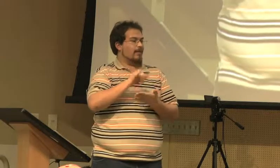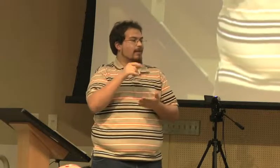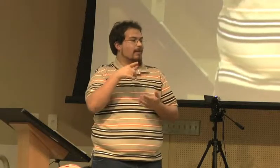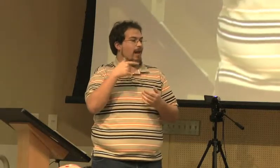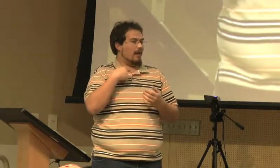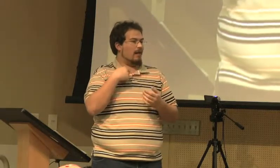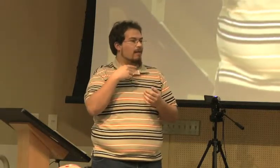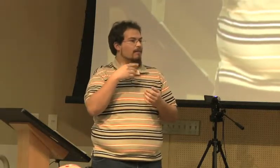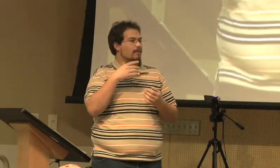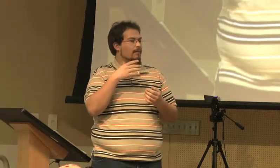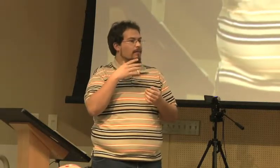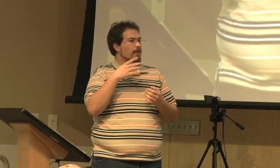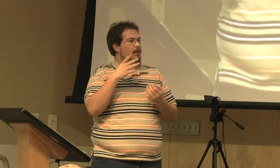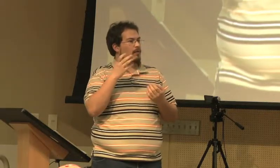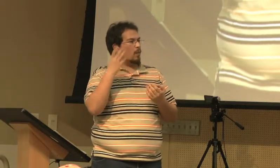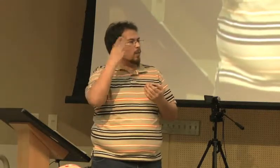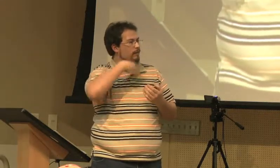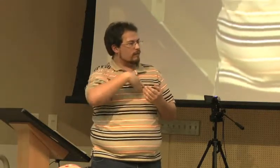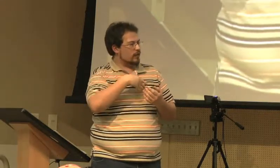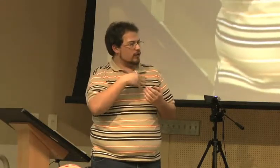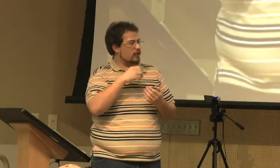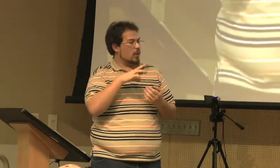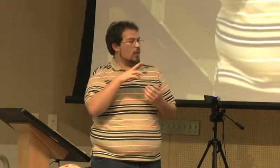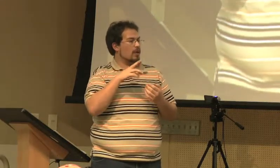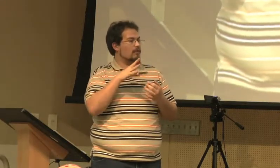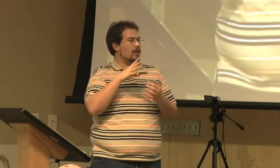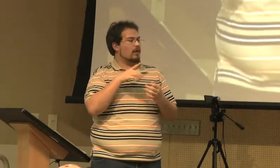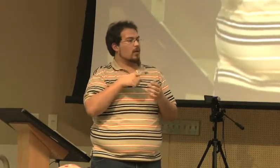Students have shown in different papers that they will